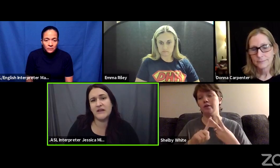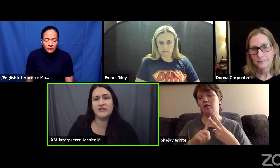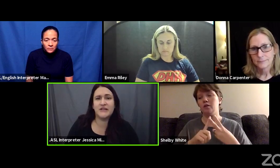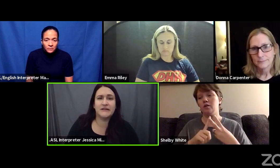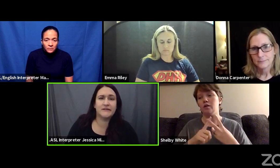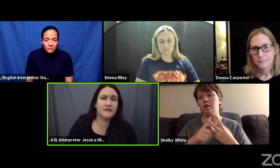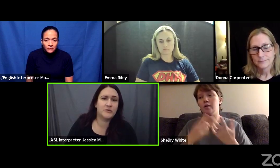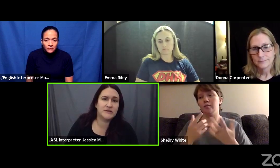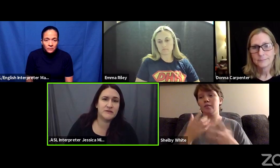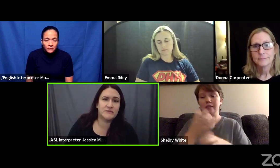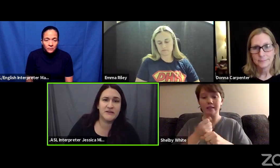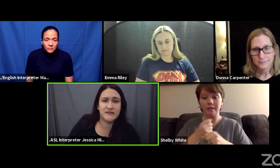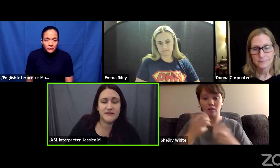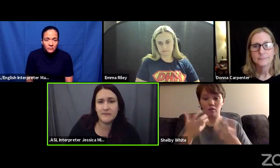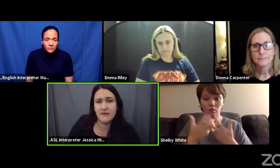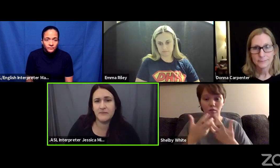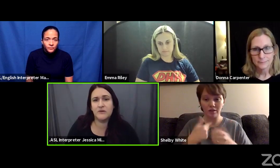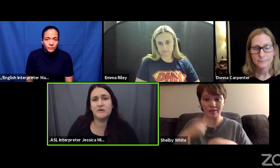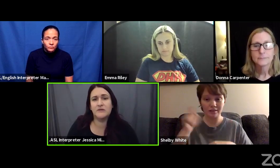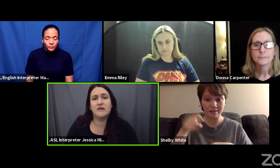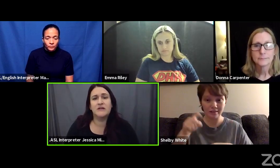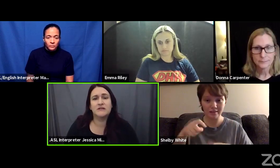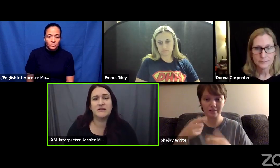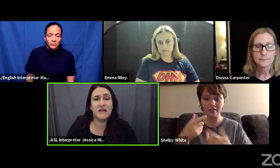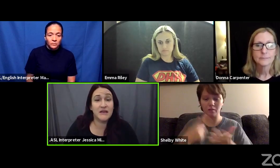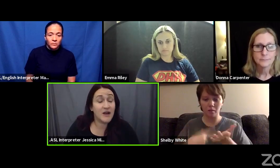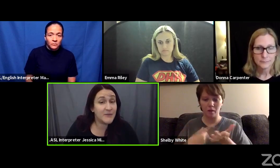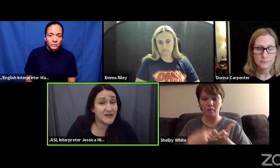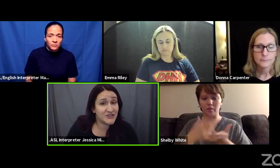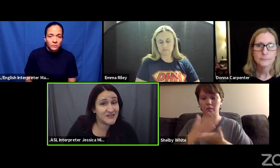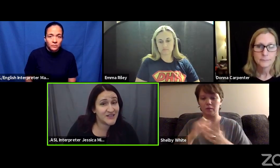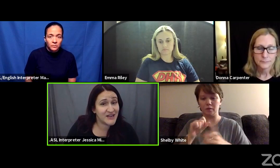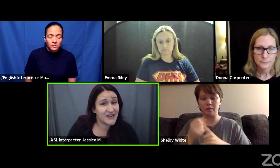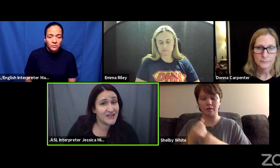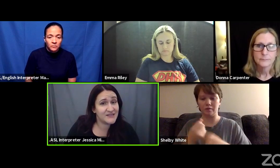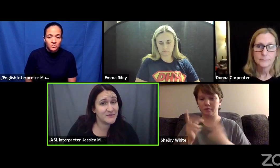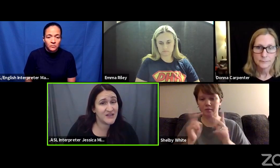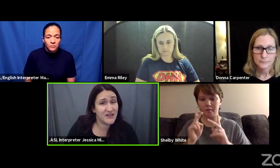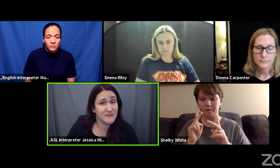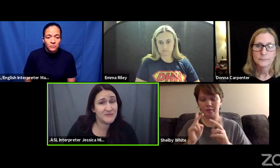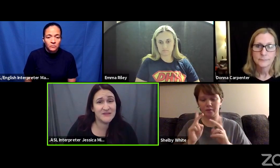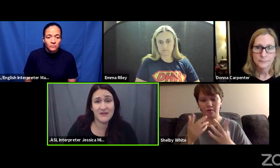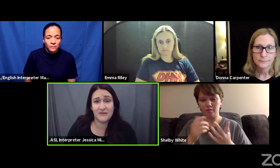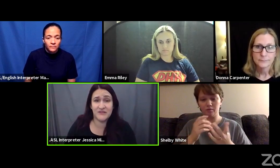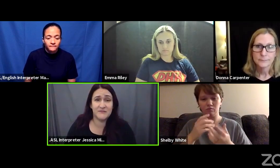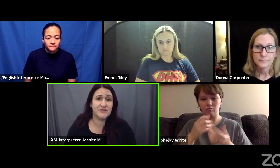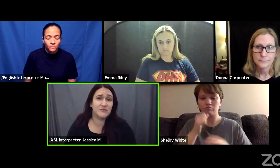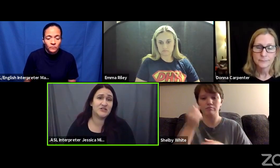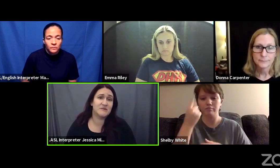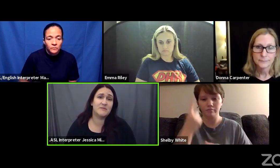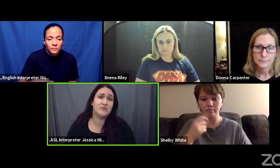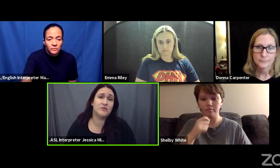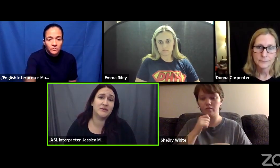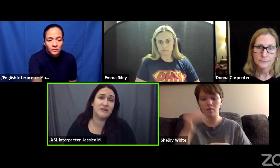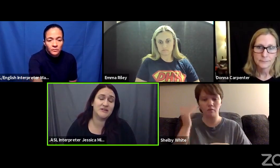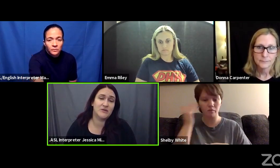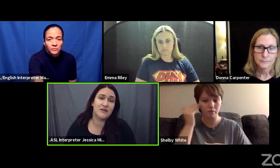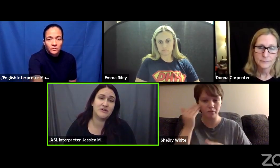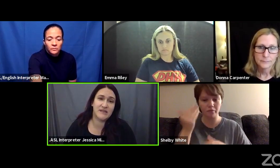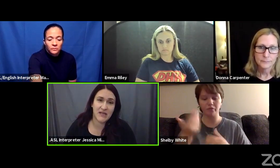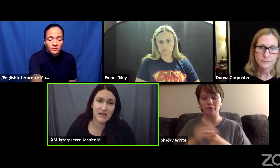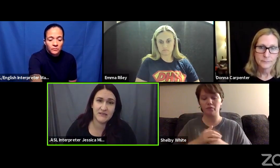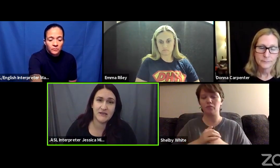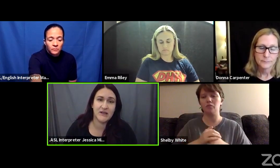It's challenging, of course, for me to see people, to get accommodations that I need sometimes. And for some situations, people really